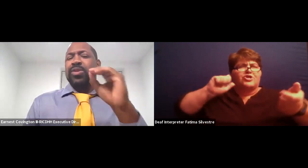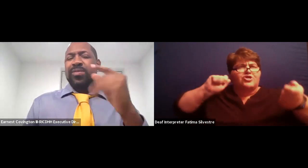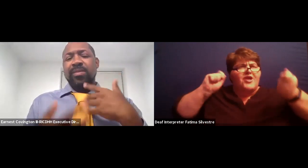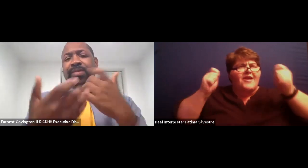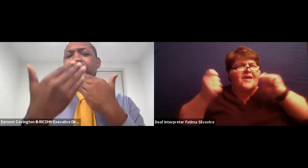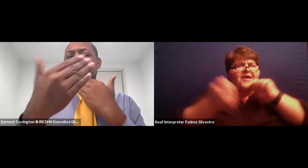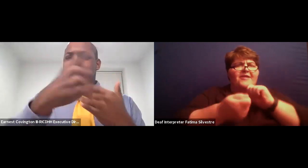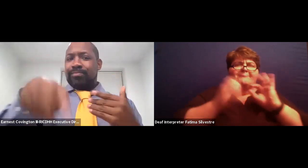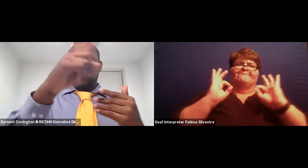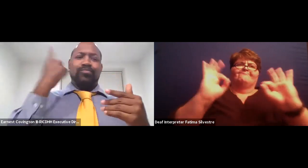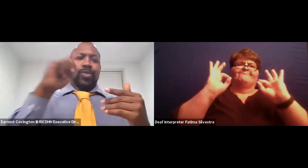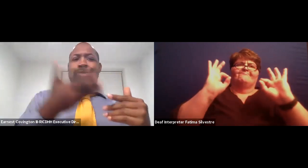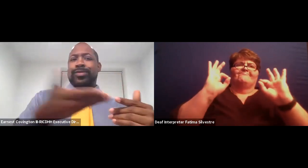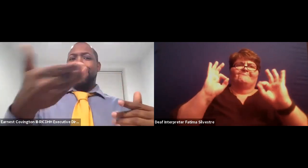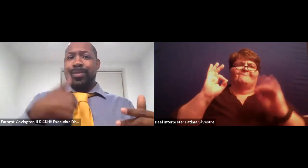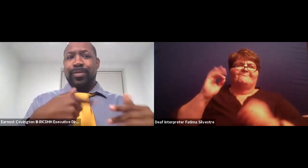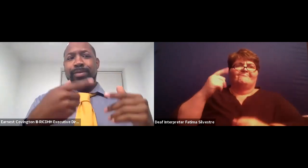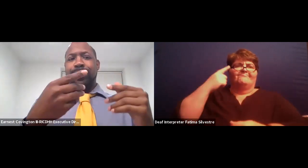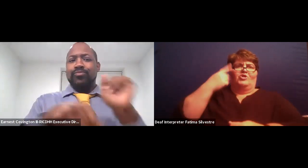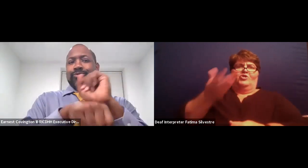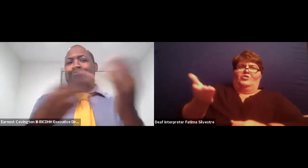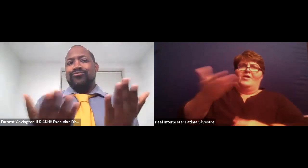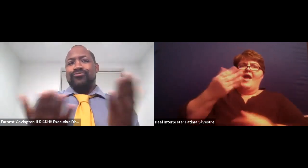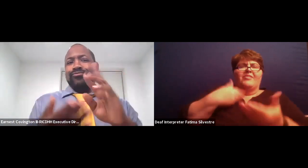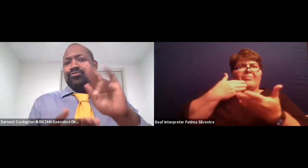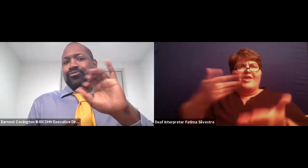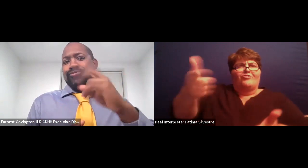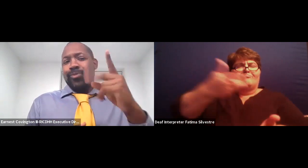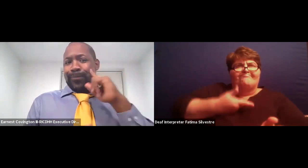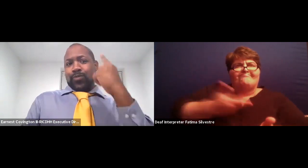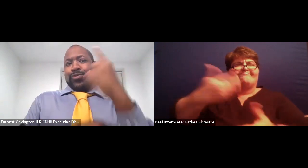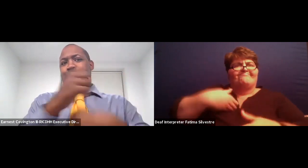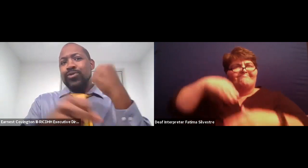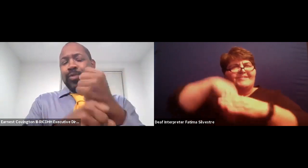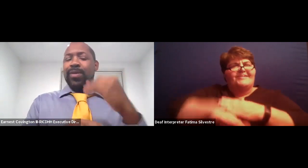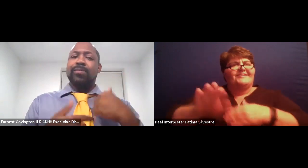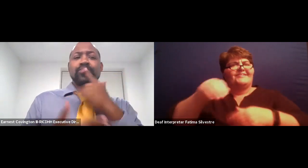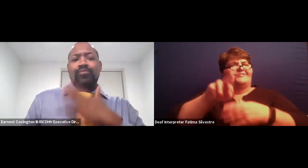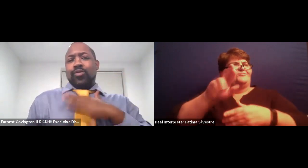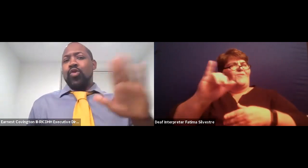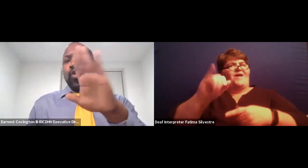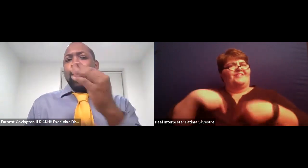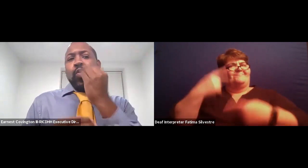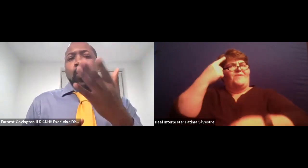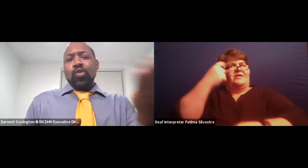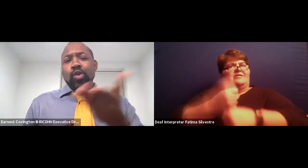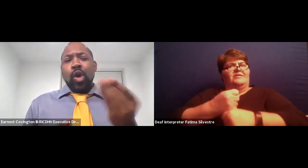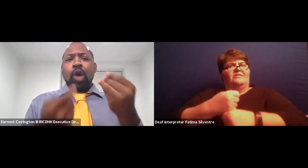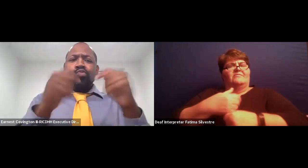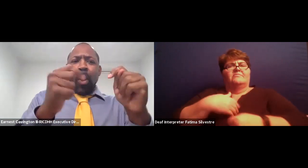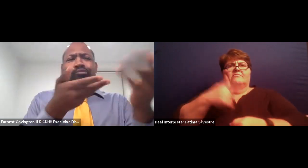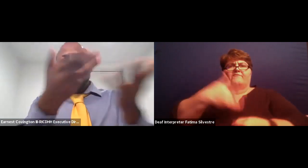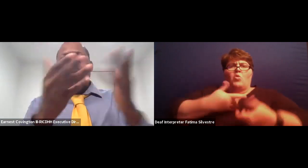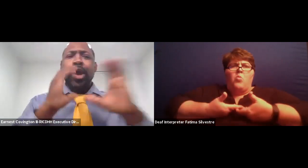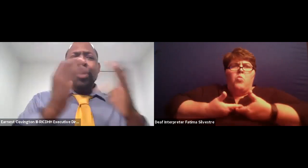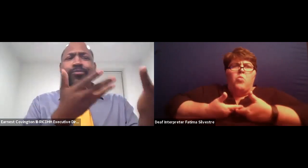better over a period of time, 5 to 10 years will be making a huge difference. So thank you so much for having me here. And I really